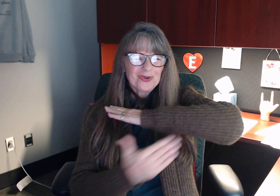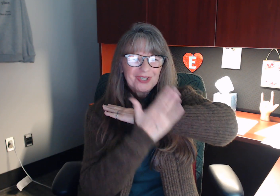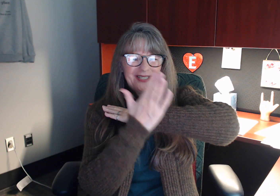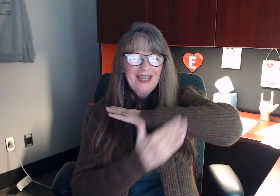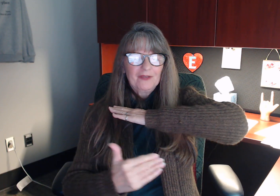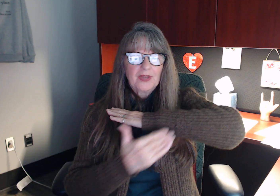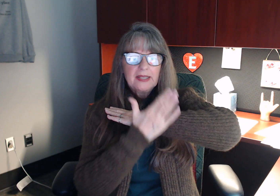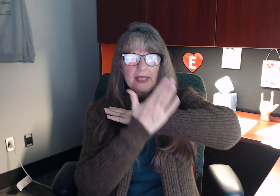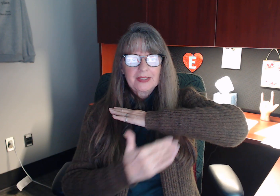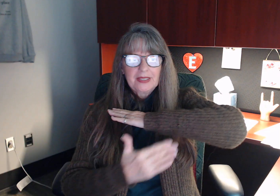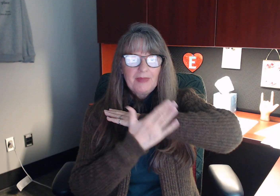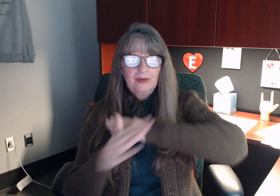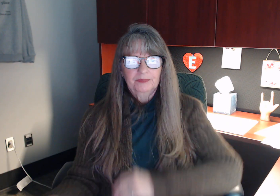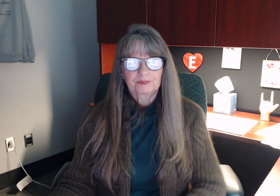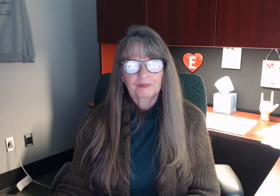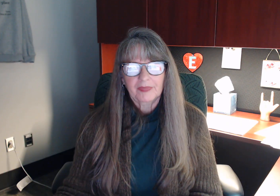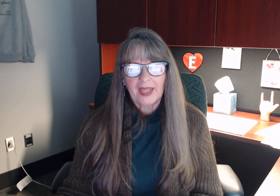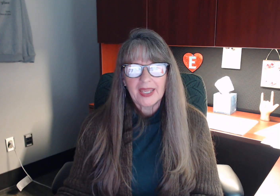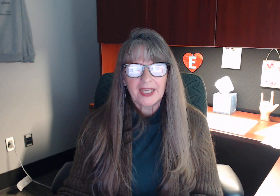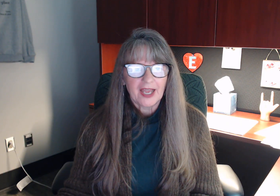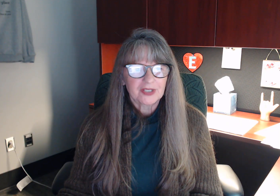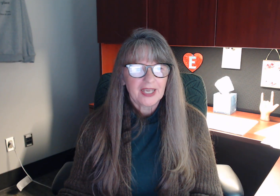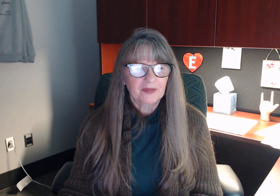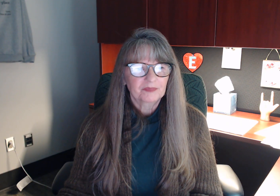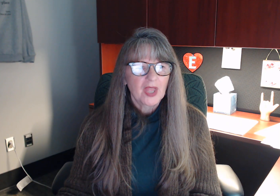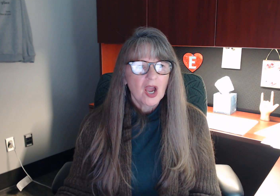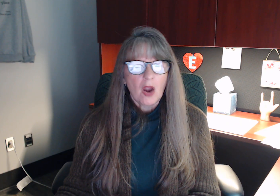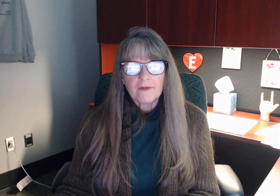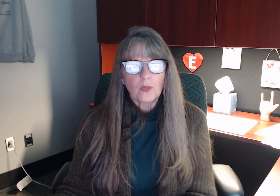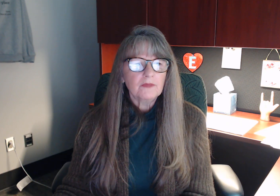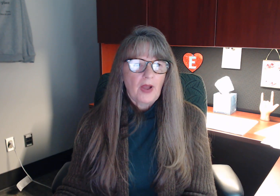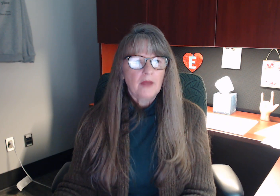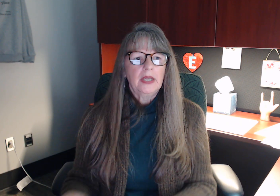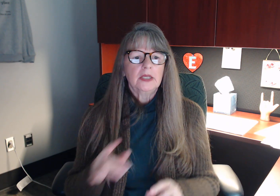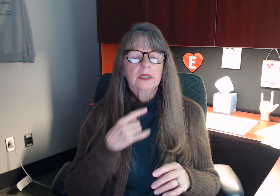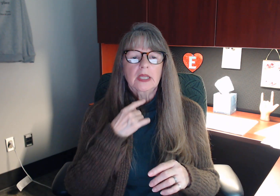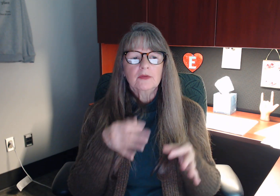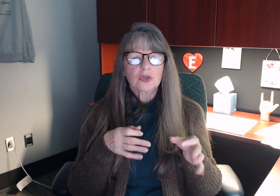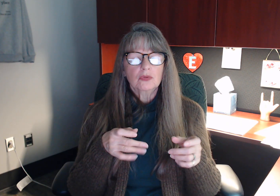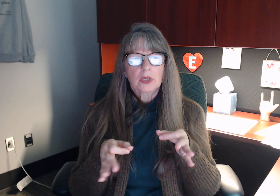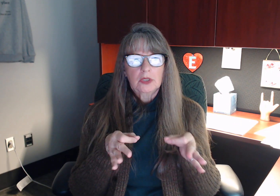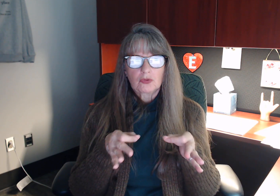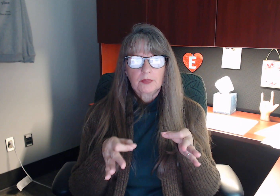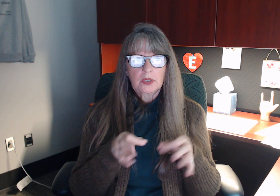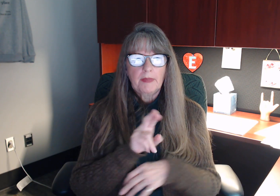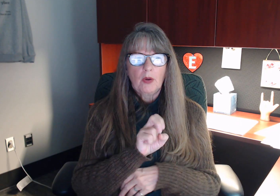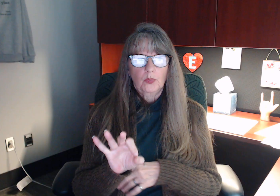erosion, and it flattens out the seamount. Can't get it out today. All right, 45, and it gives you the description about